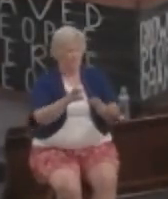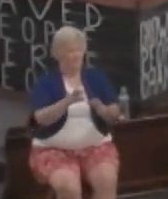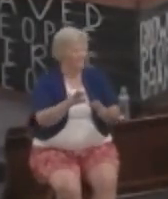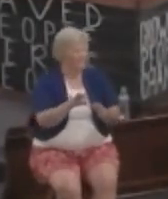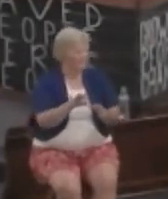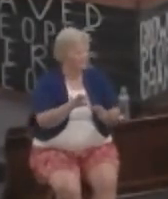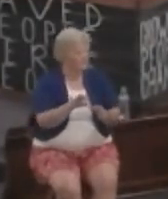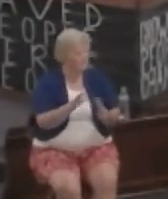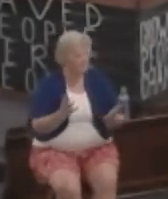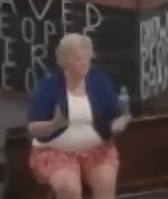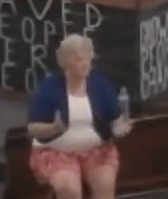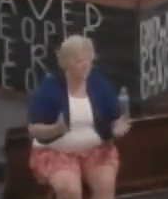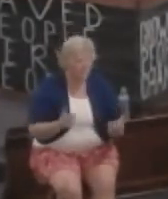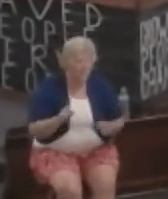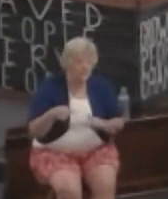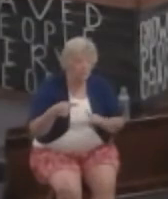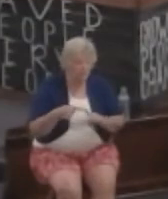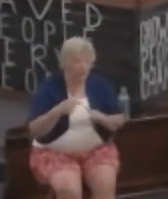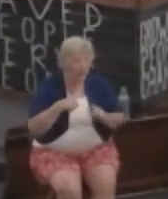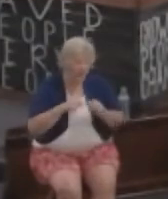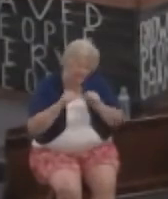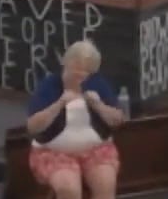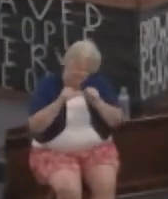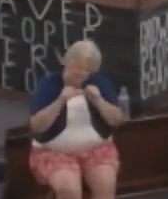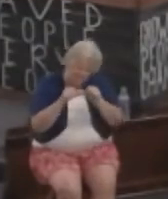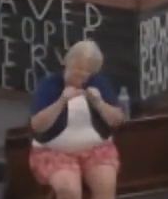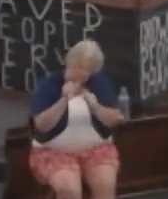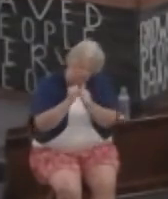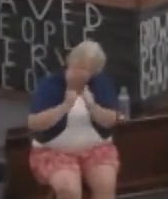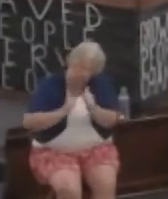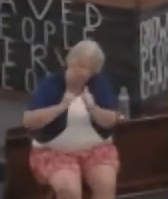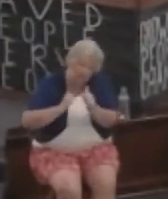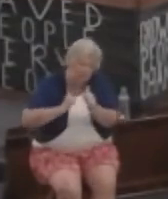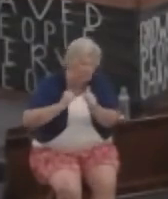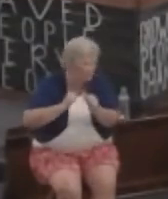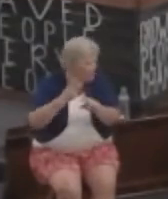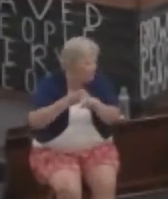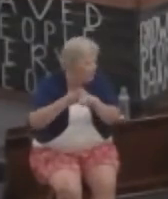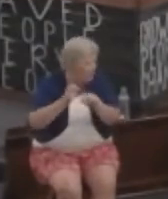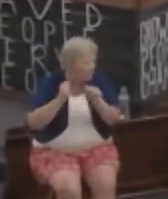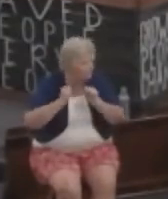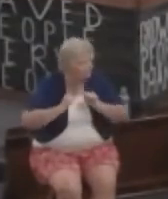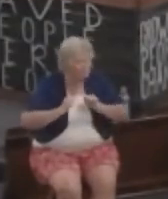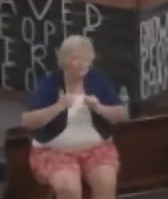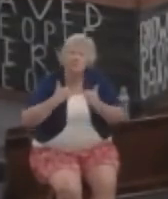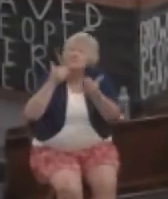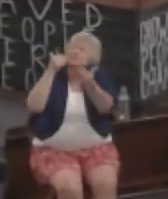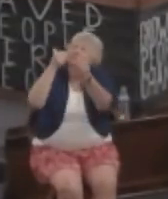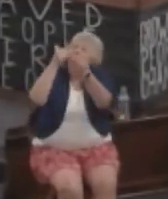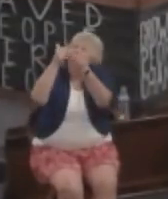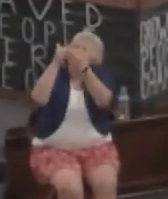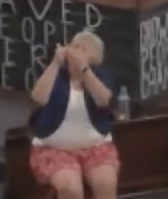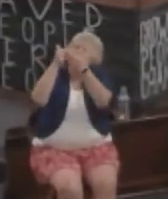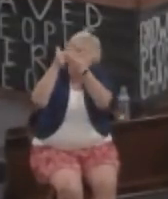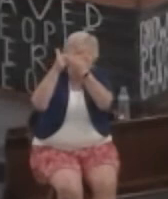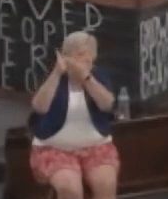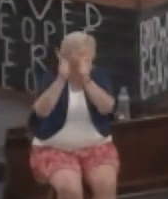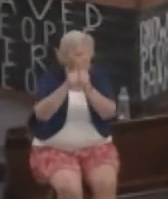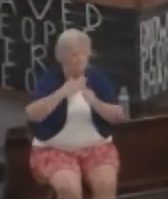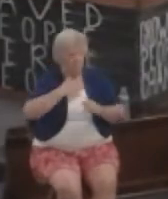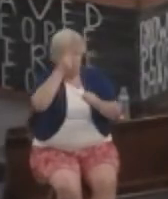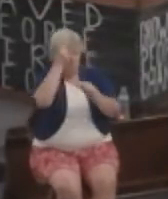It is about continually trying to be better, to do more, to be closer to God, to walk closer with our brother Jesus.